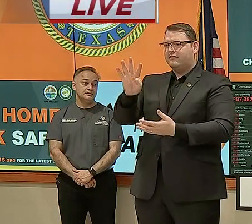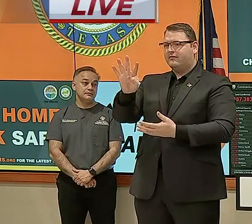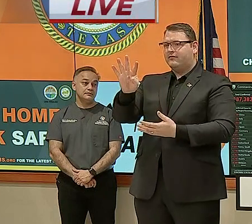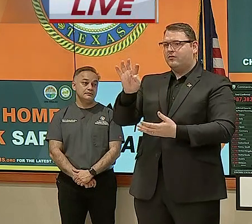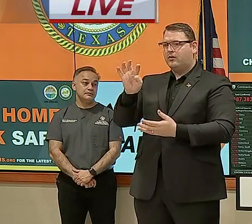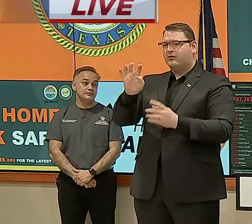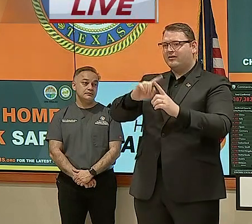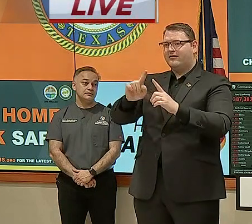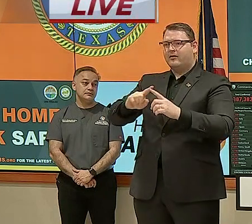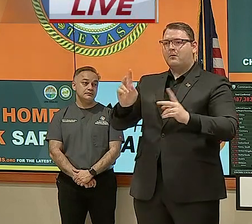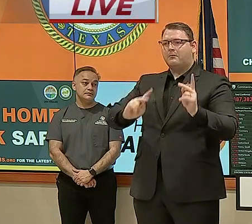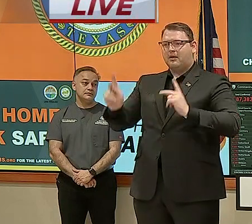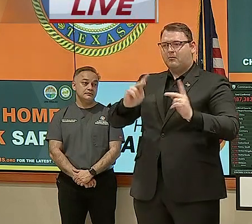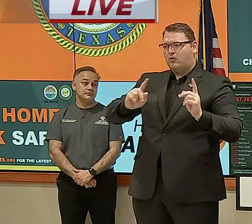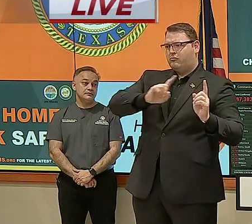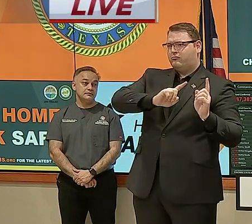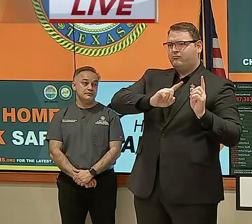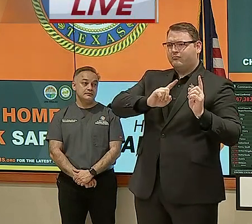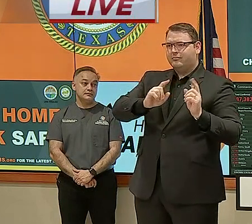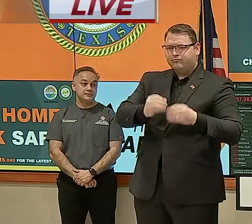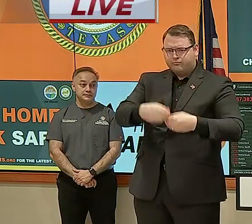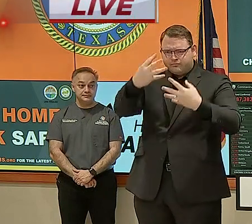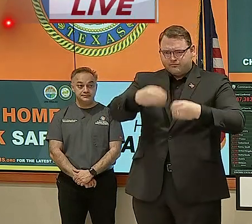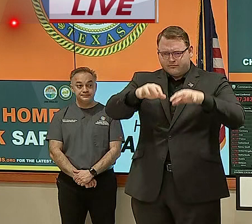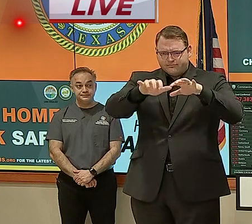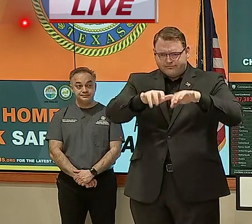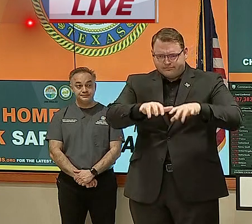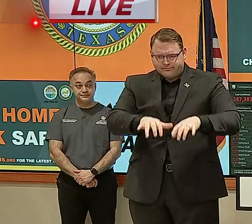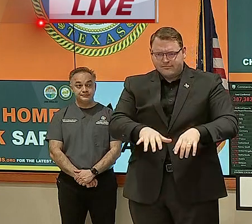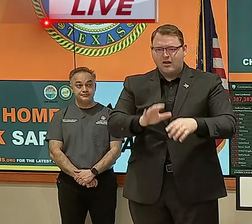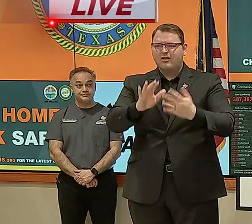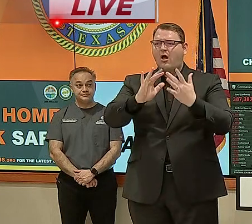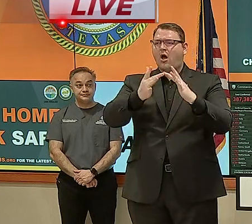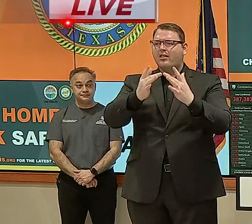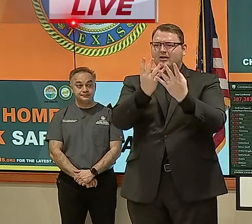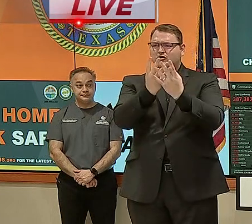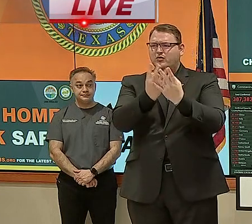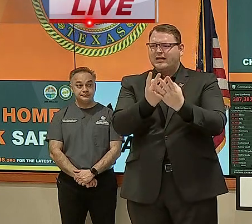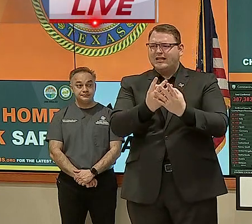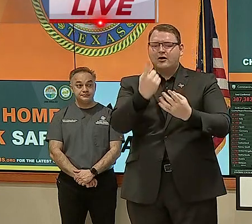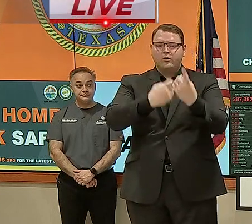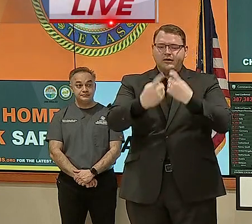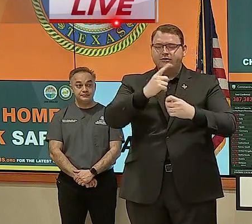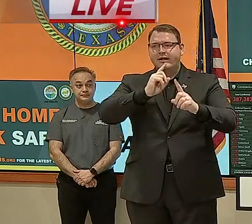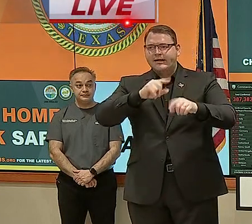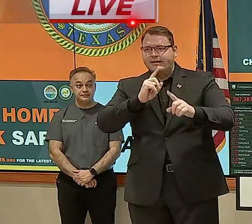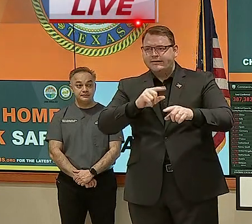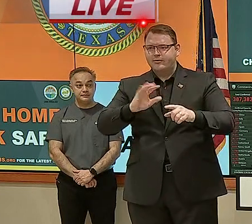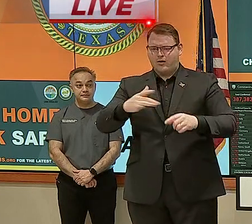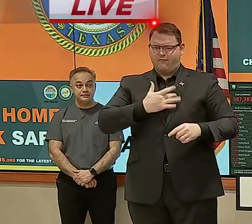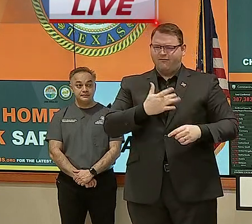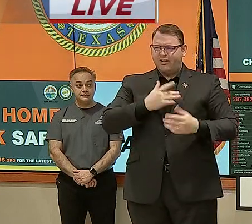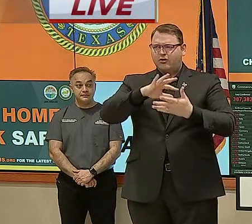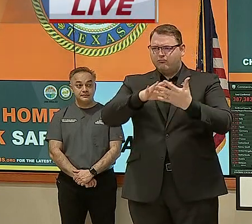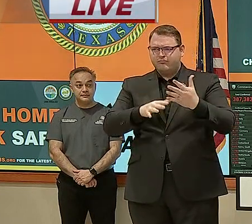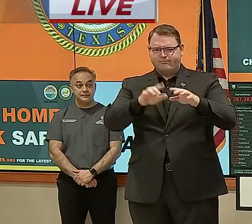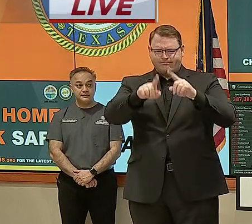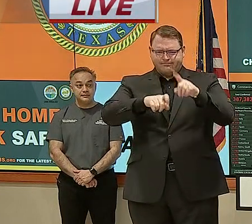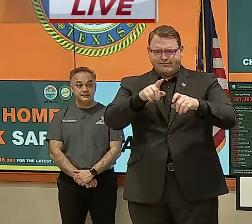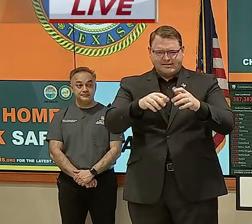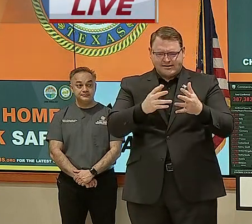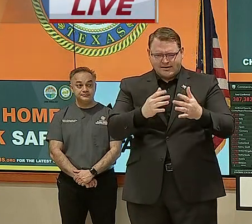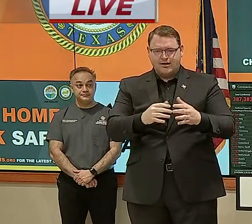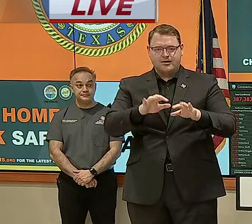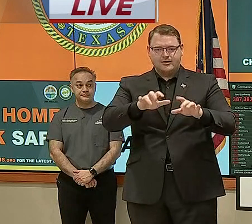tool, and we are continuing to integrate with the city site so that we can all go through that and work